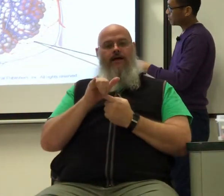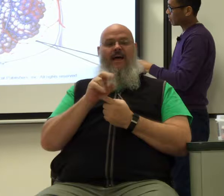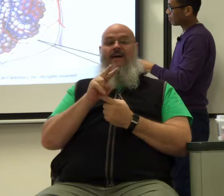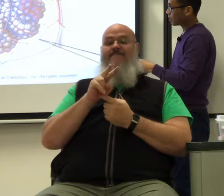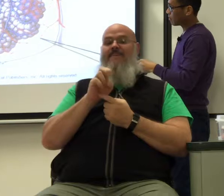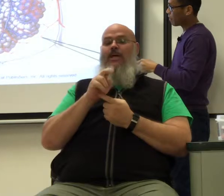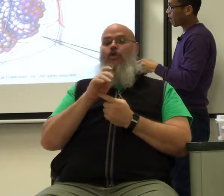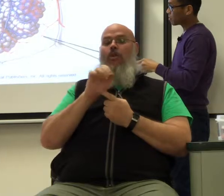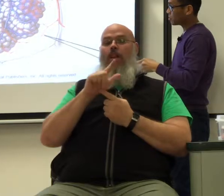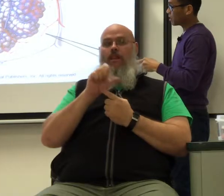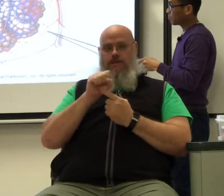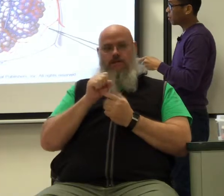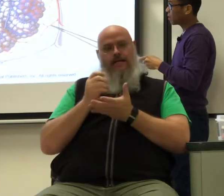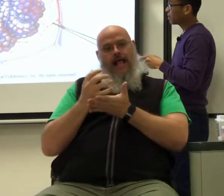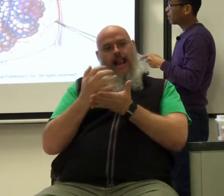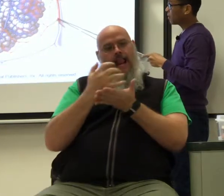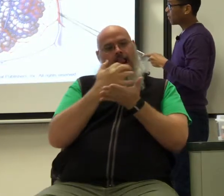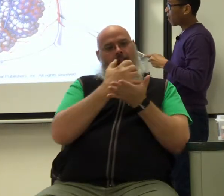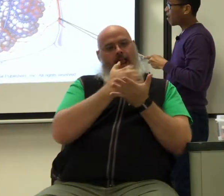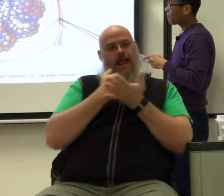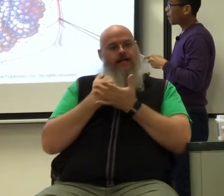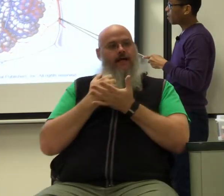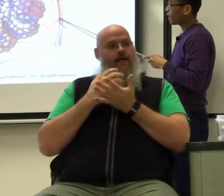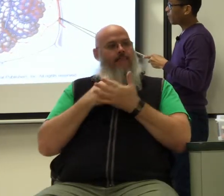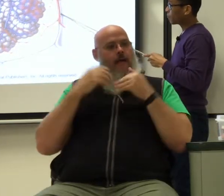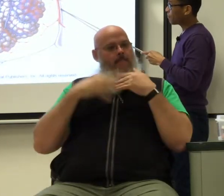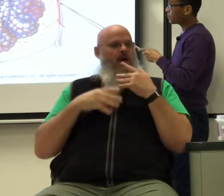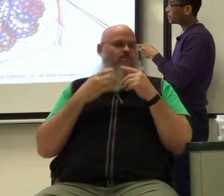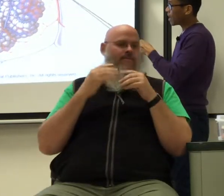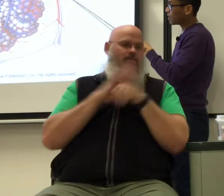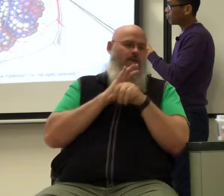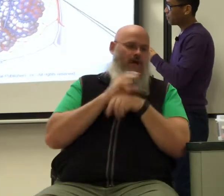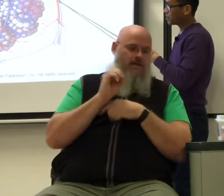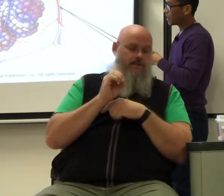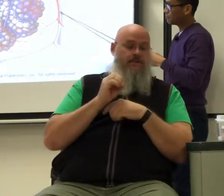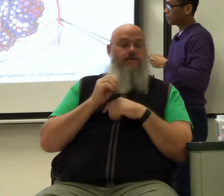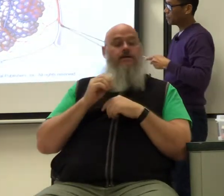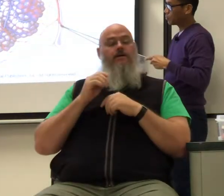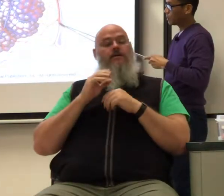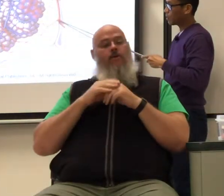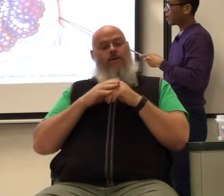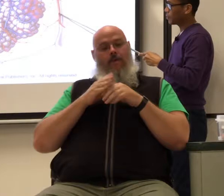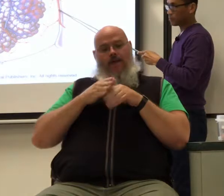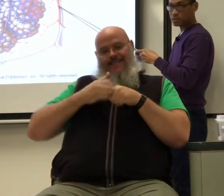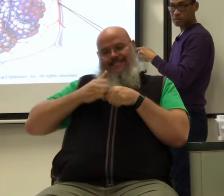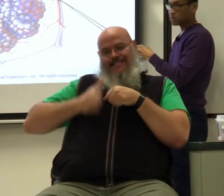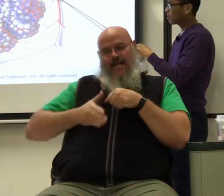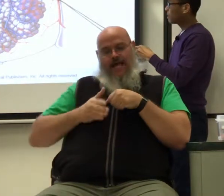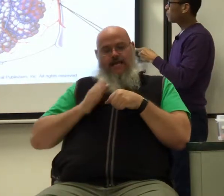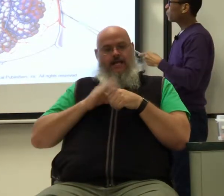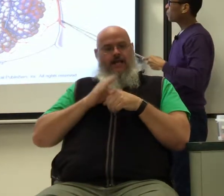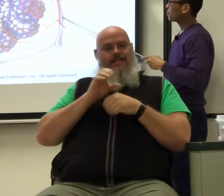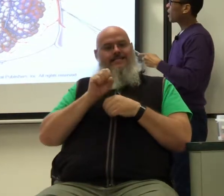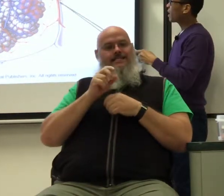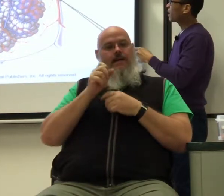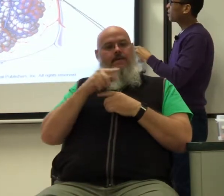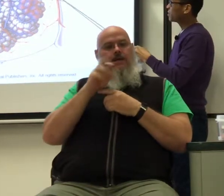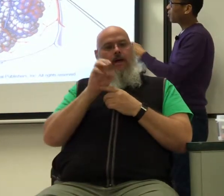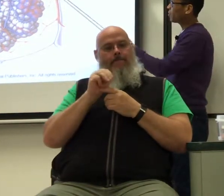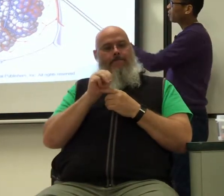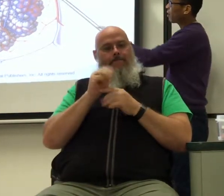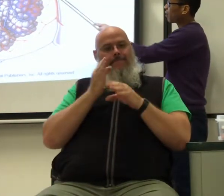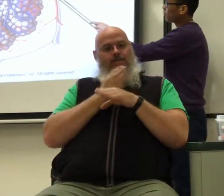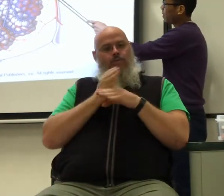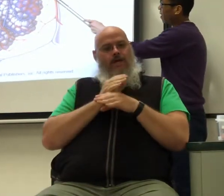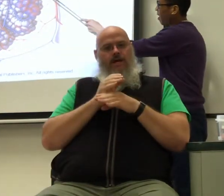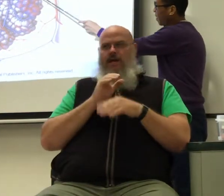venules to collect all that oxygenated blood. They're off the airway. They're on the side within the septum between lobules. Okay,